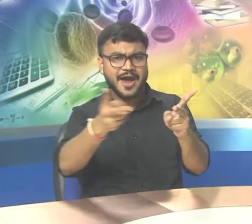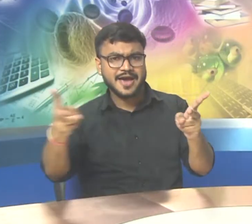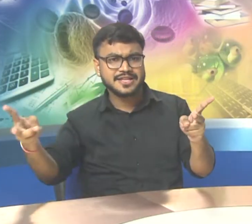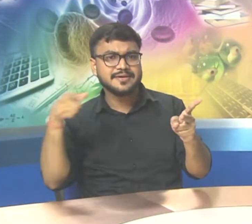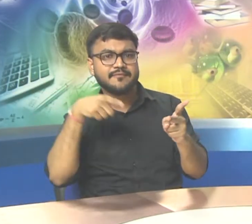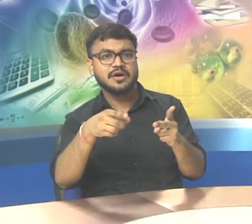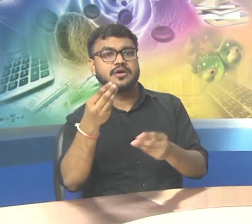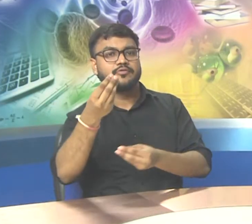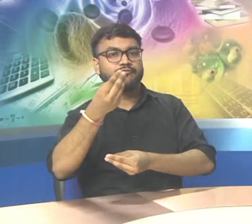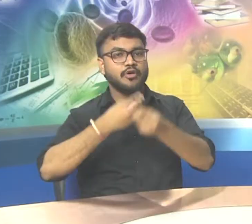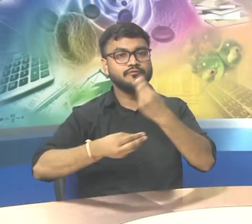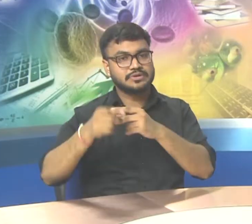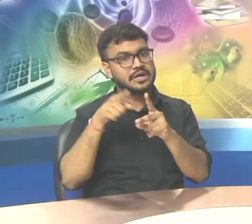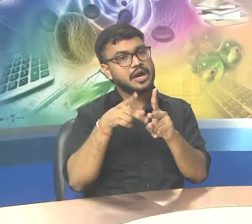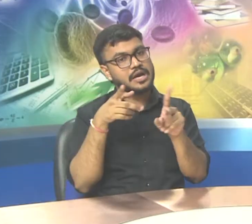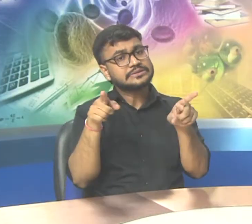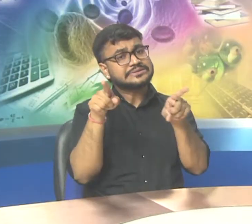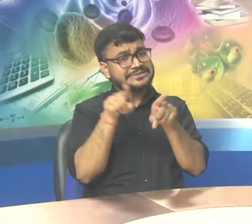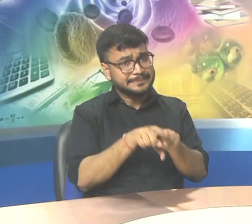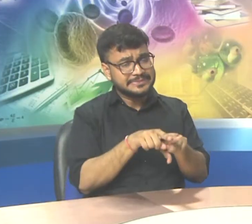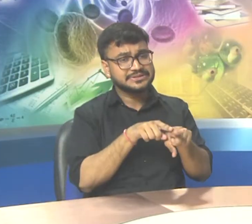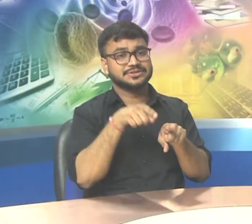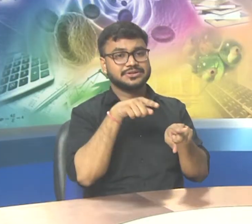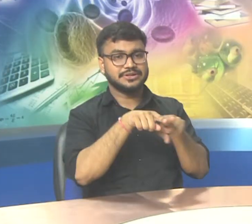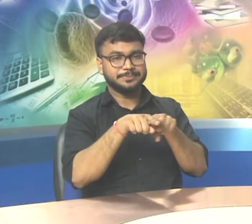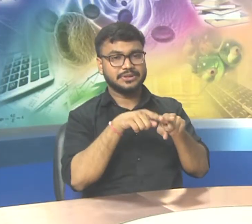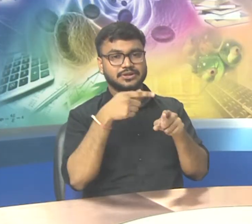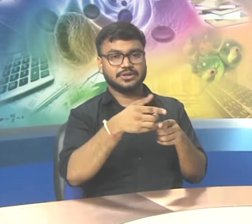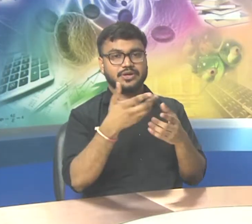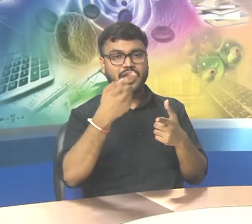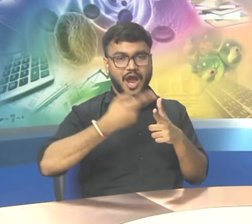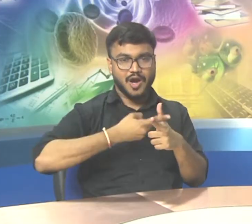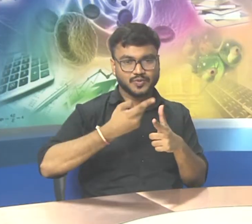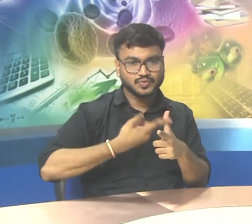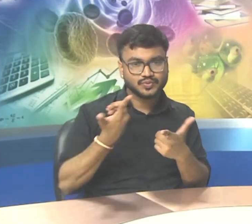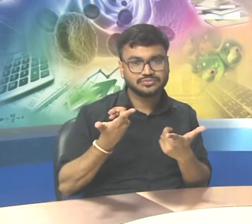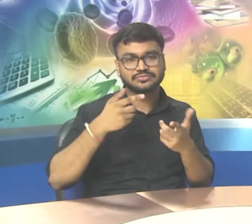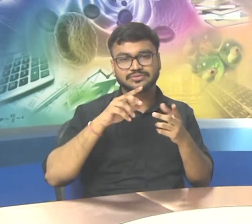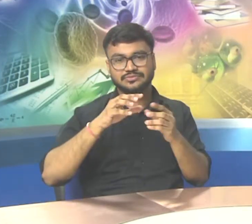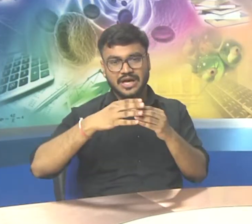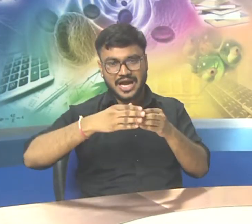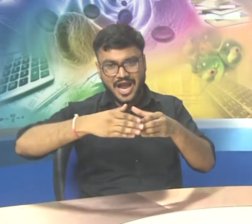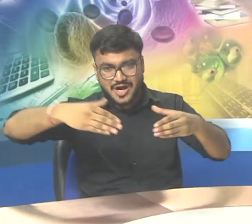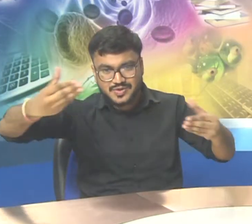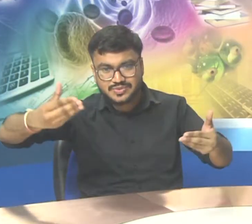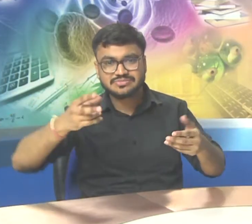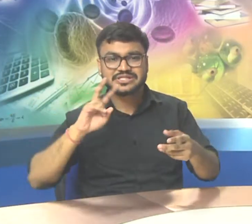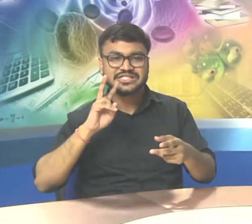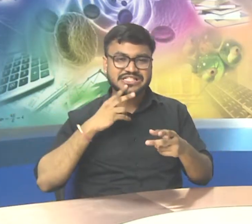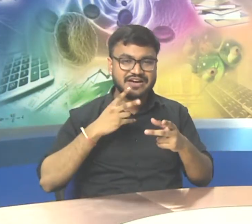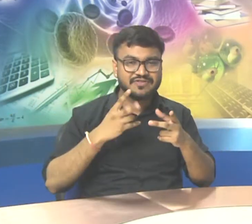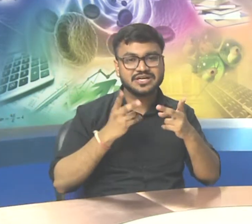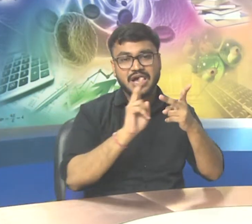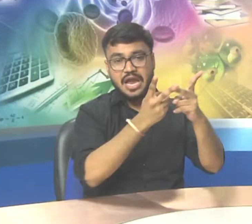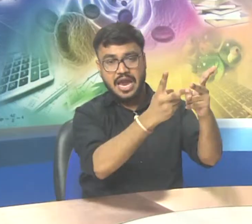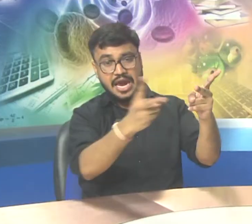that is protein from pulses, cereal, etc. And this is